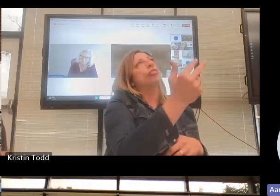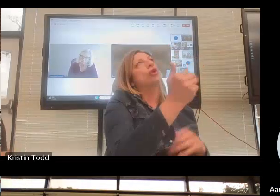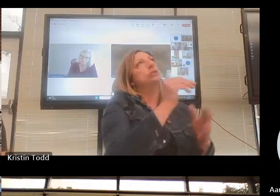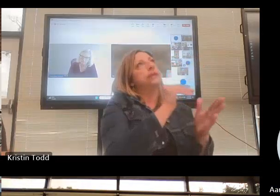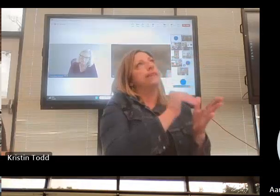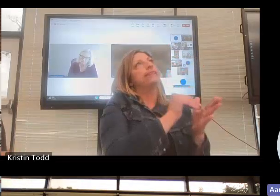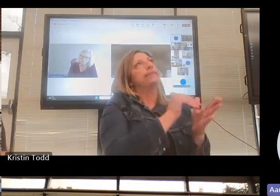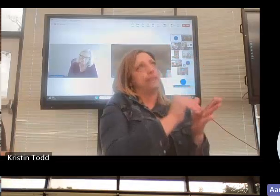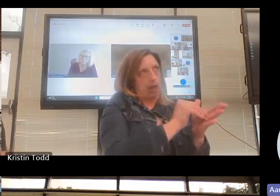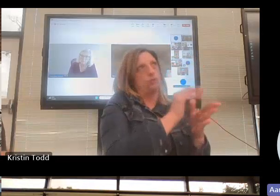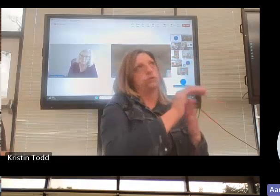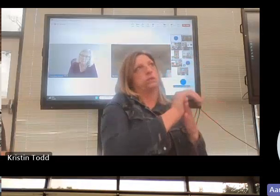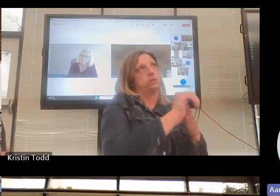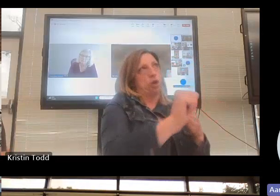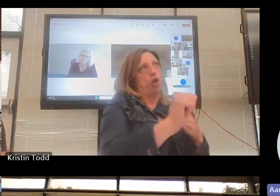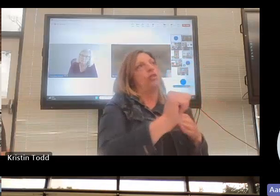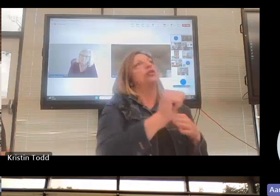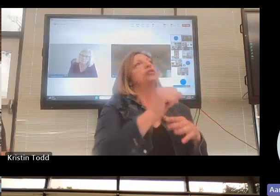maybe